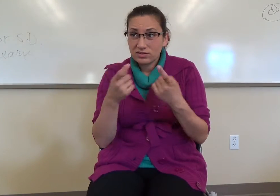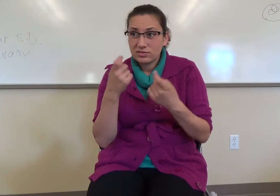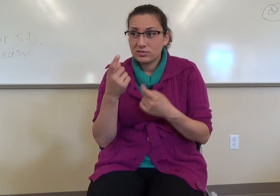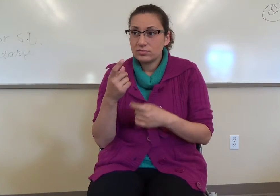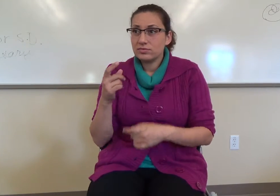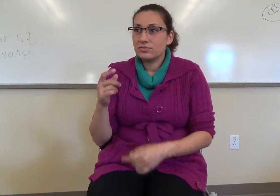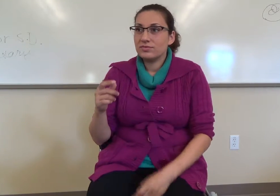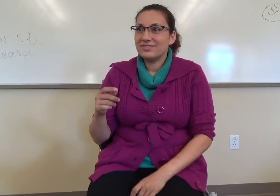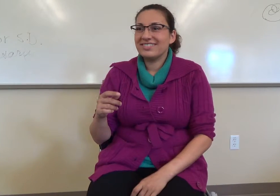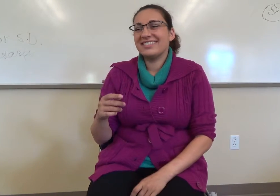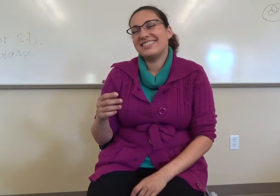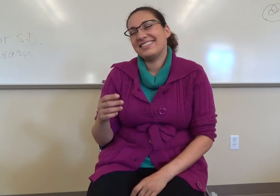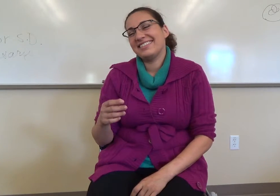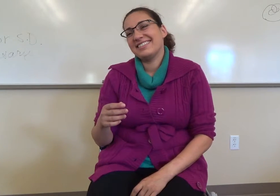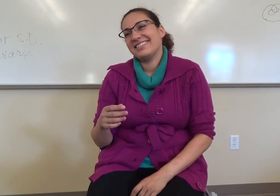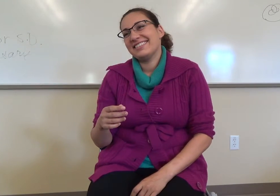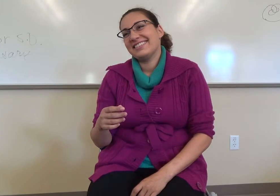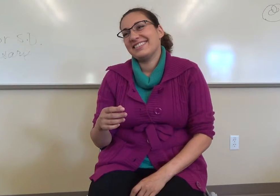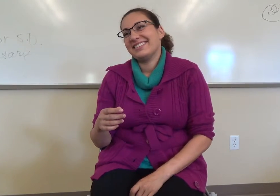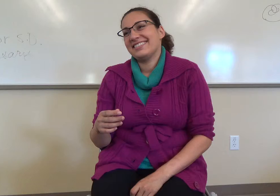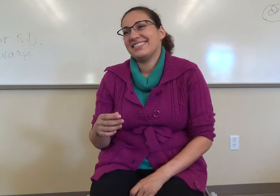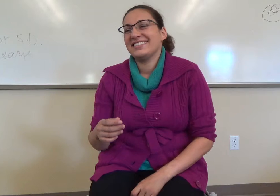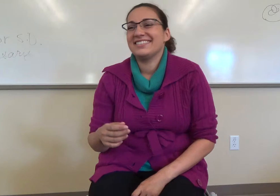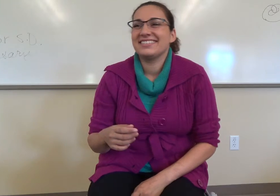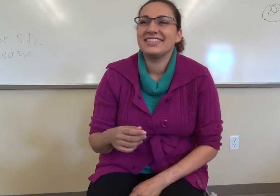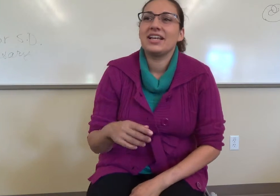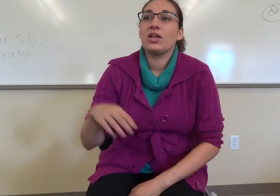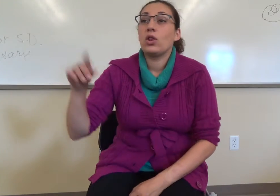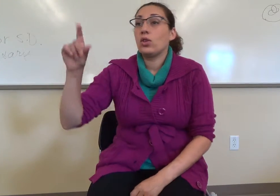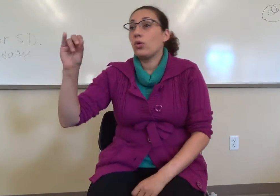stopped talking. Oh, Louise is gonna give somebody else a chance to answer.